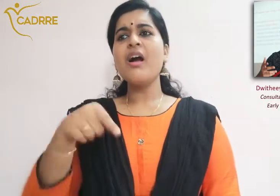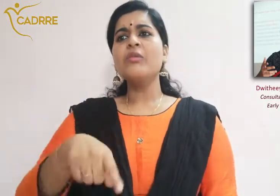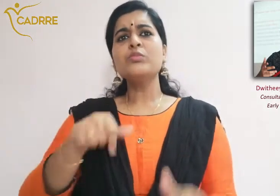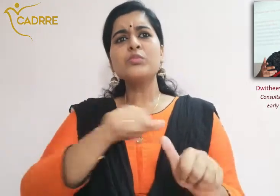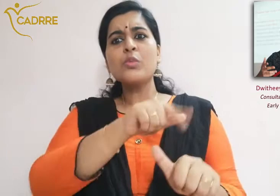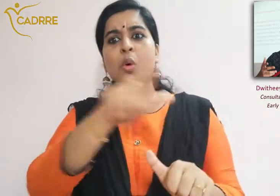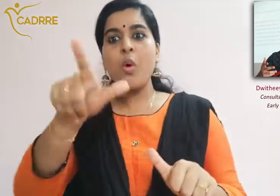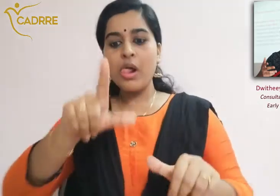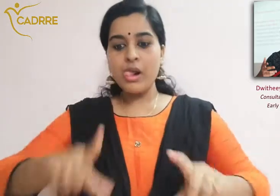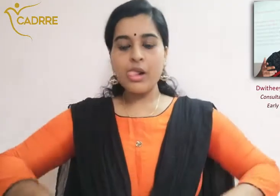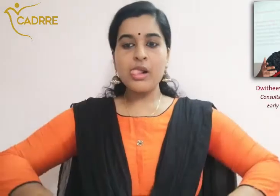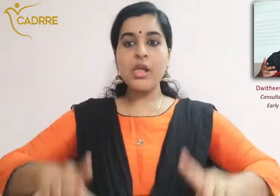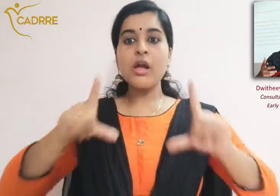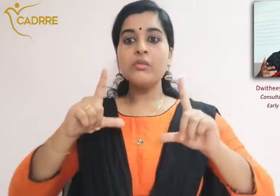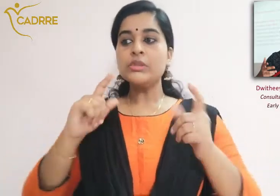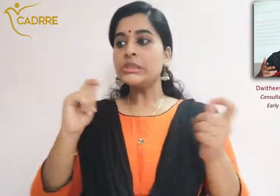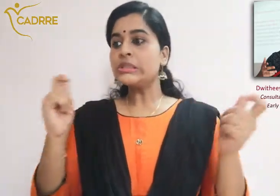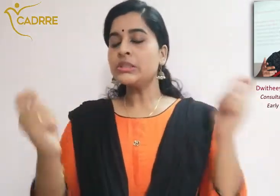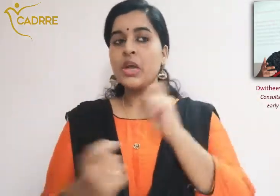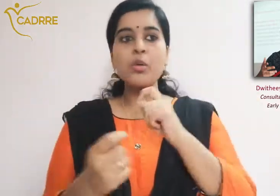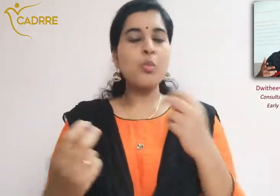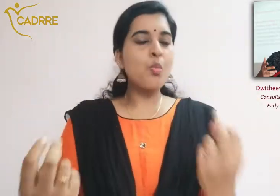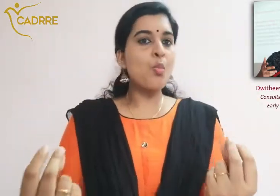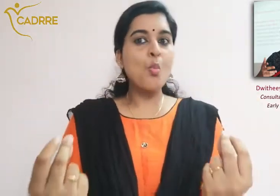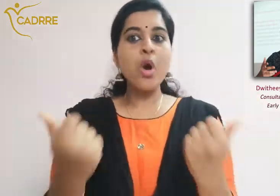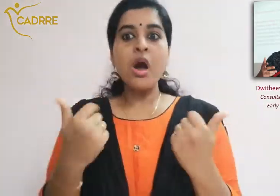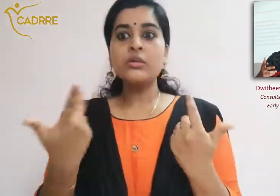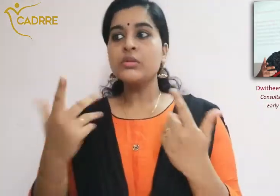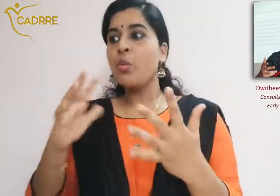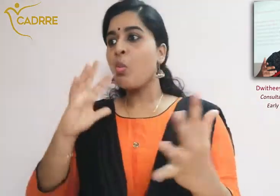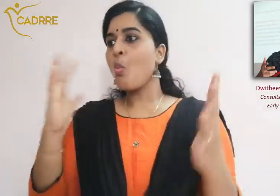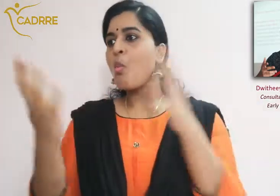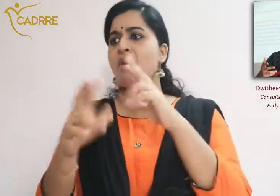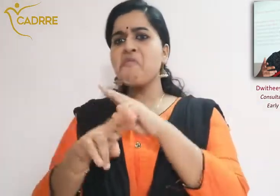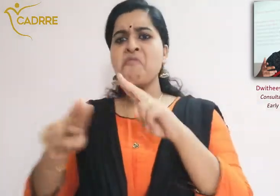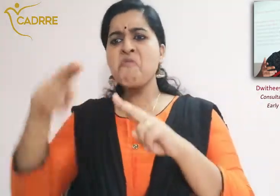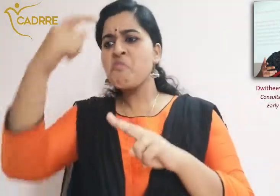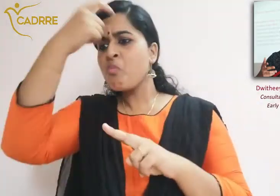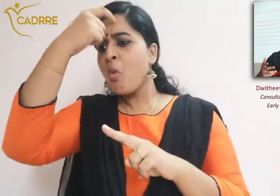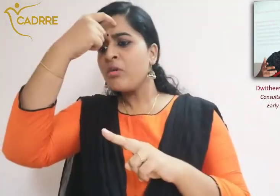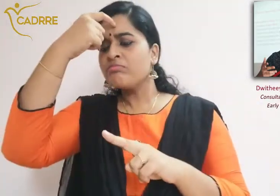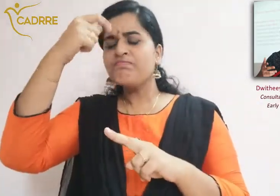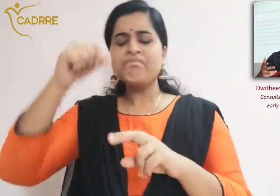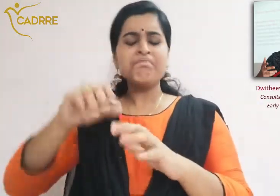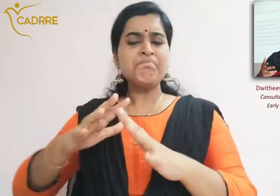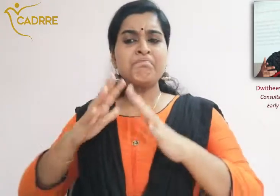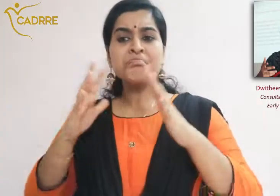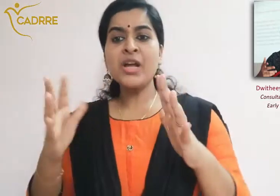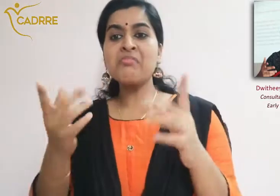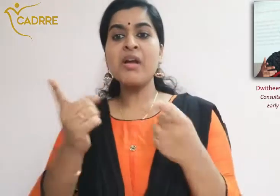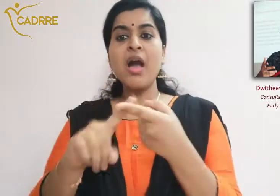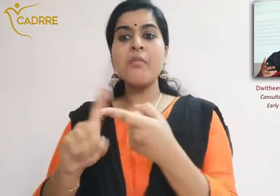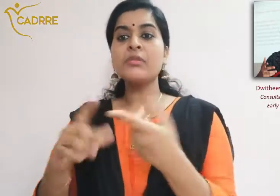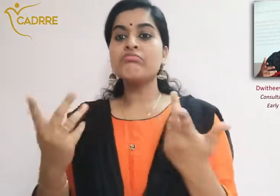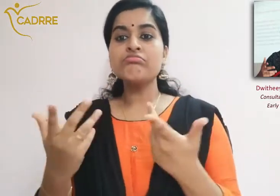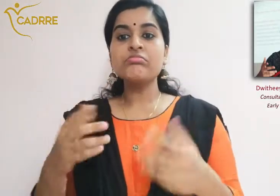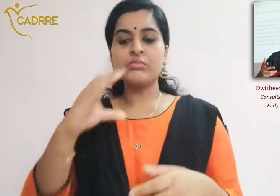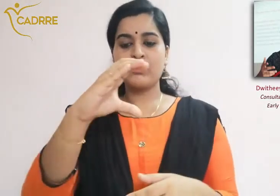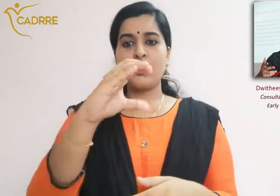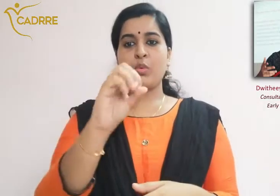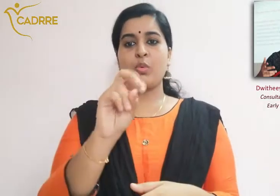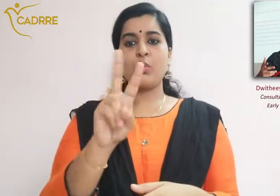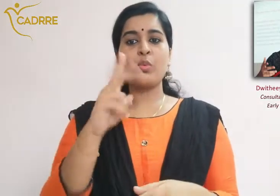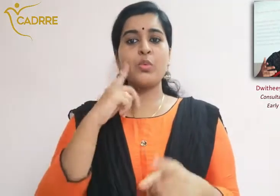We are at this point of life where the whole world suddenly crashed or stands still in front of a